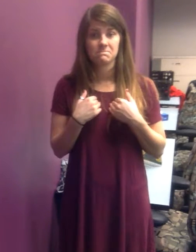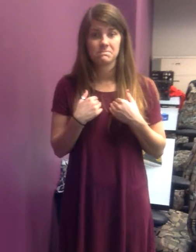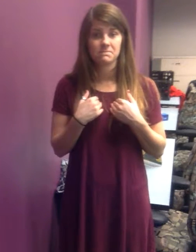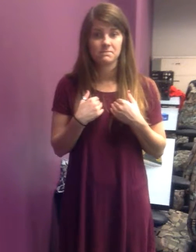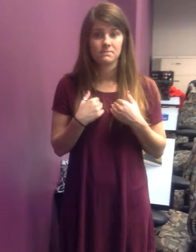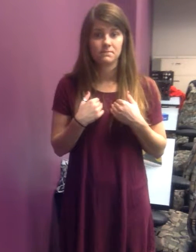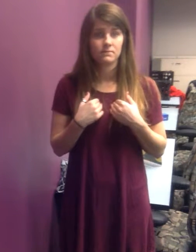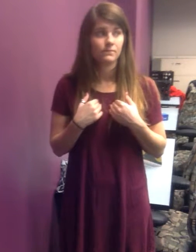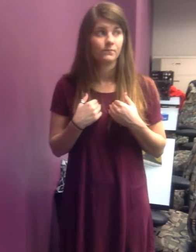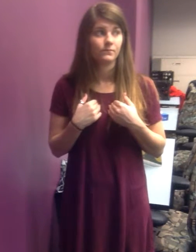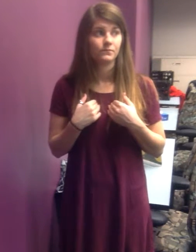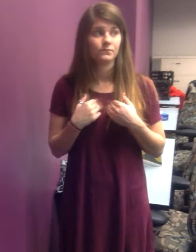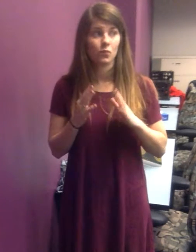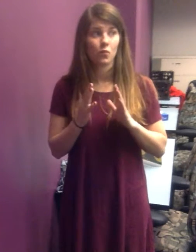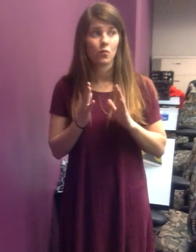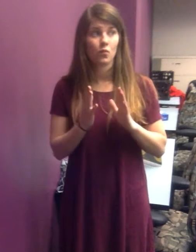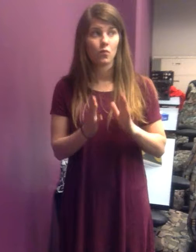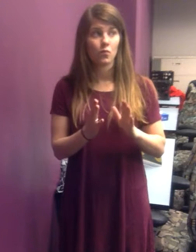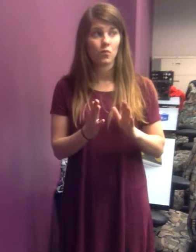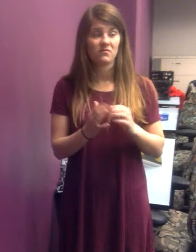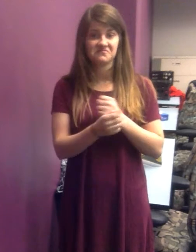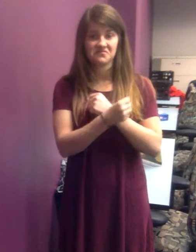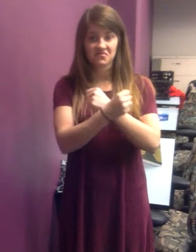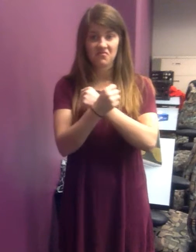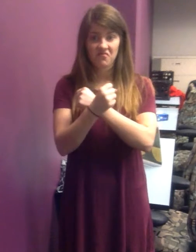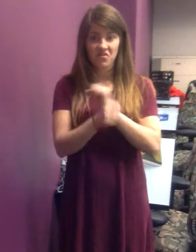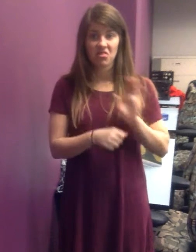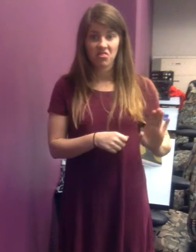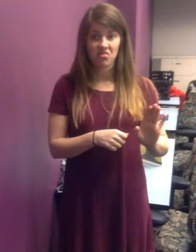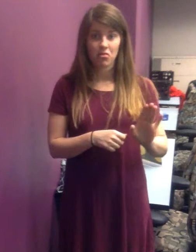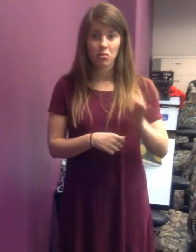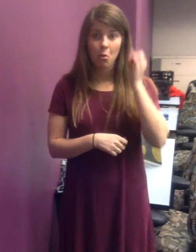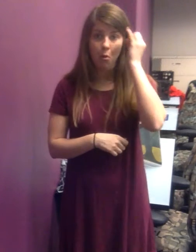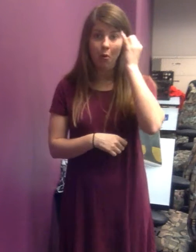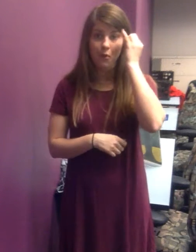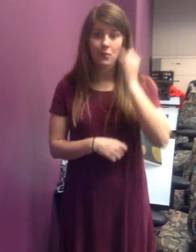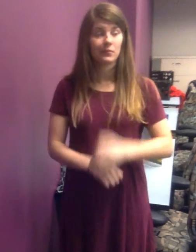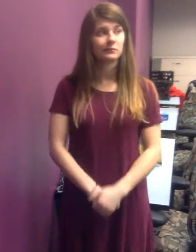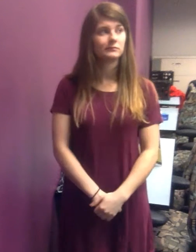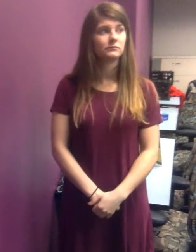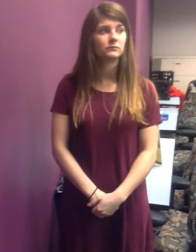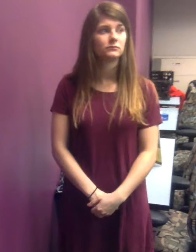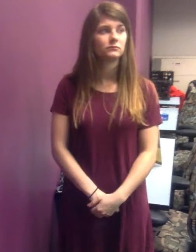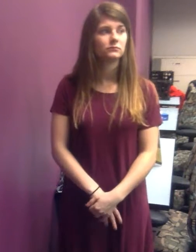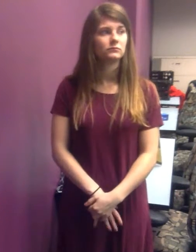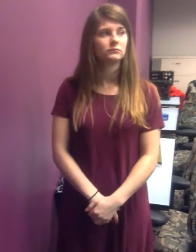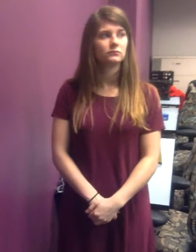Defending the American Dream Summit. We launched these in the fall of 2007. It's a great way to bring activists together from around the country to kind of bond with the